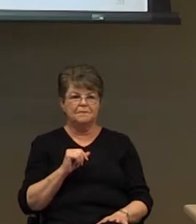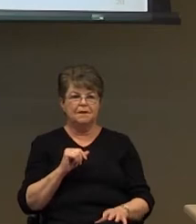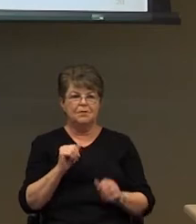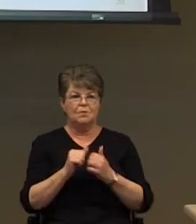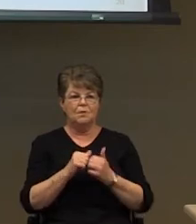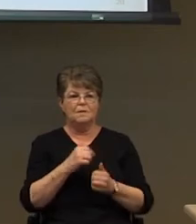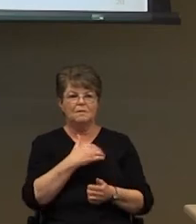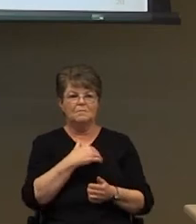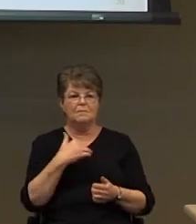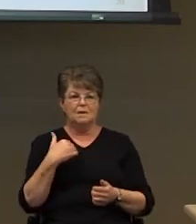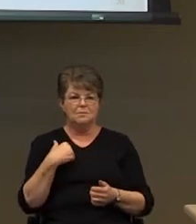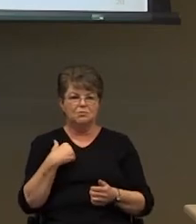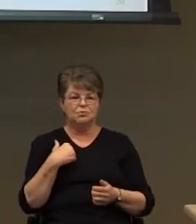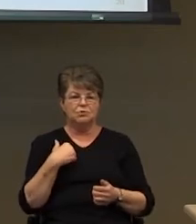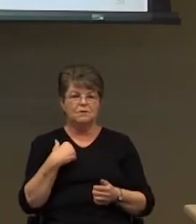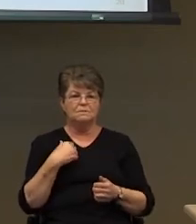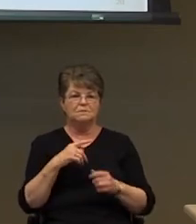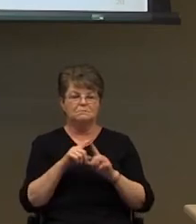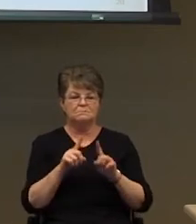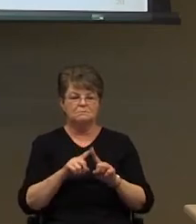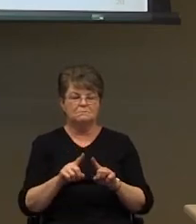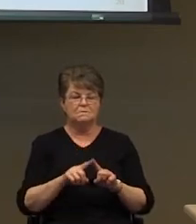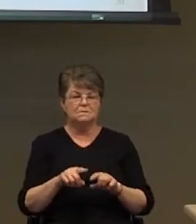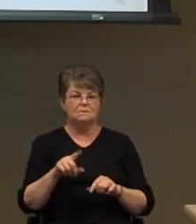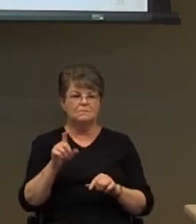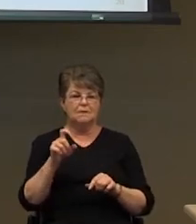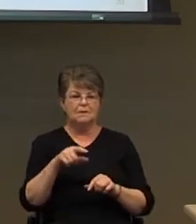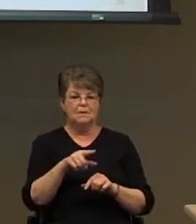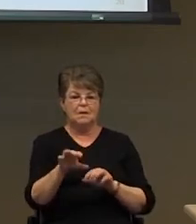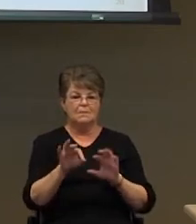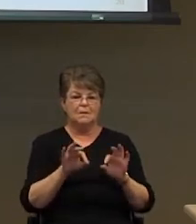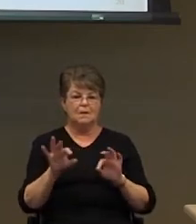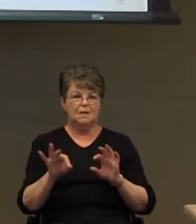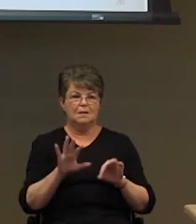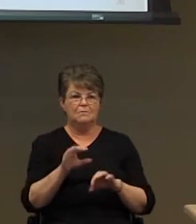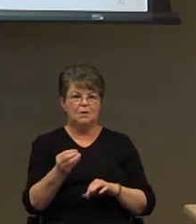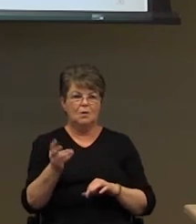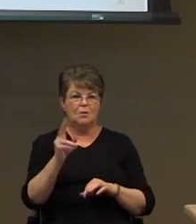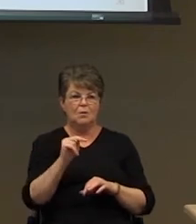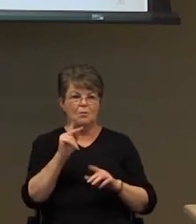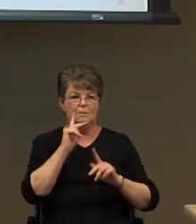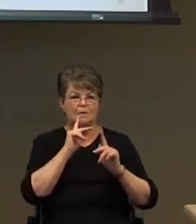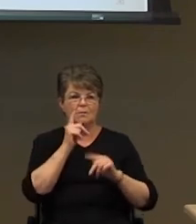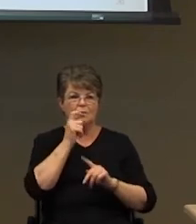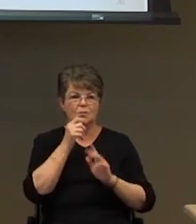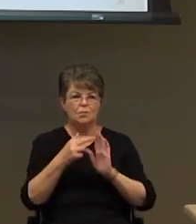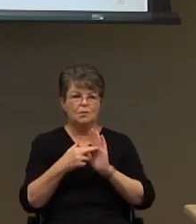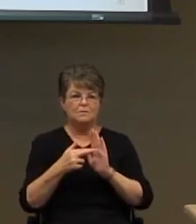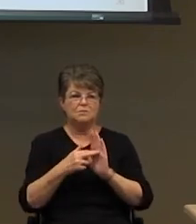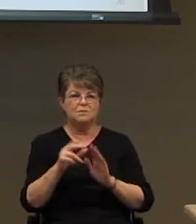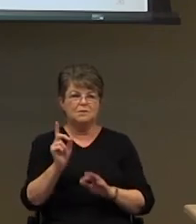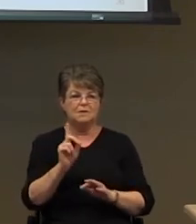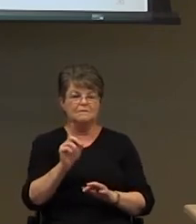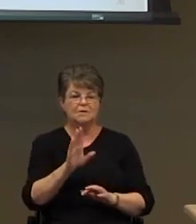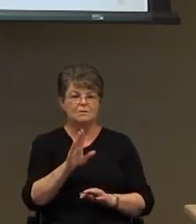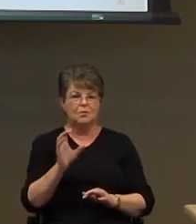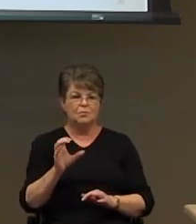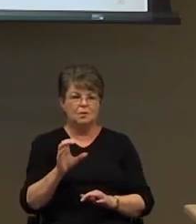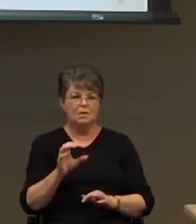With the memberships, are they choosing their own people that represent Danville, the Boyle County?